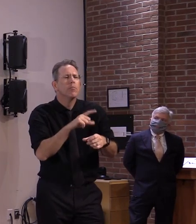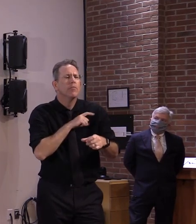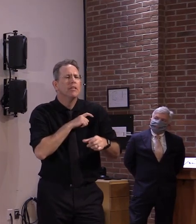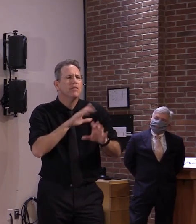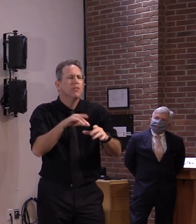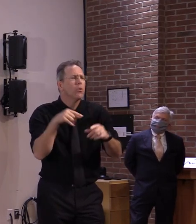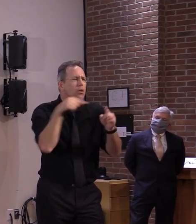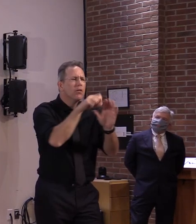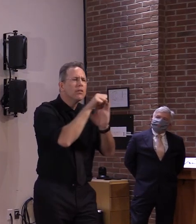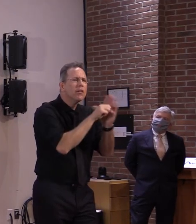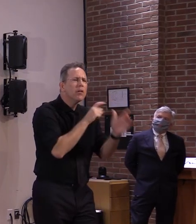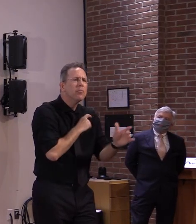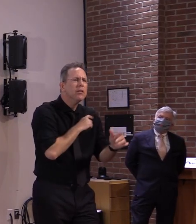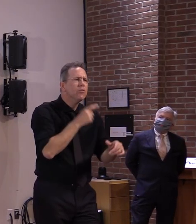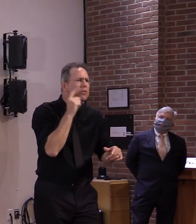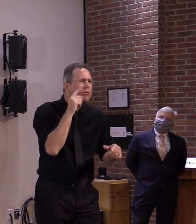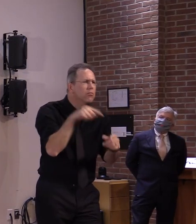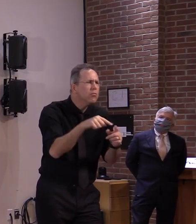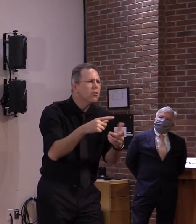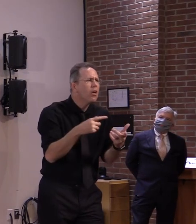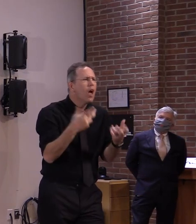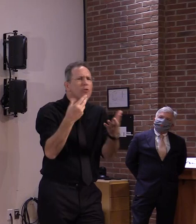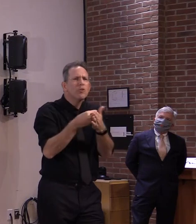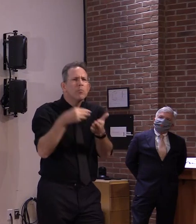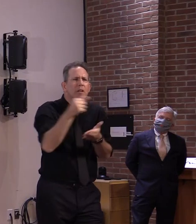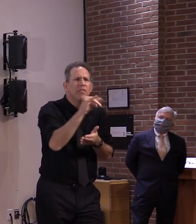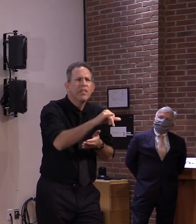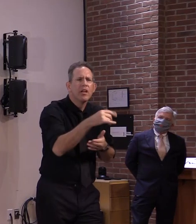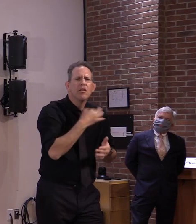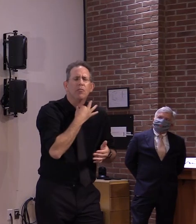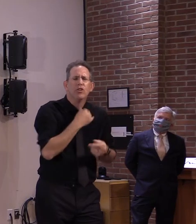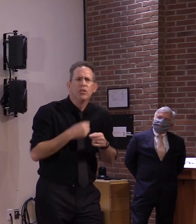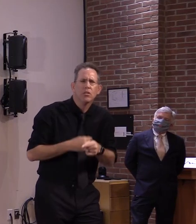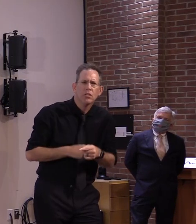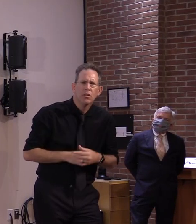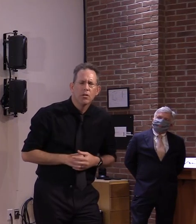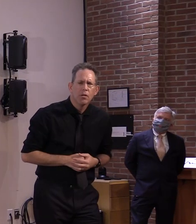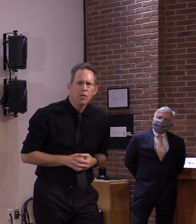to reduce size of their forces, what effect would that have on public safety?